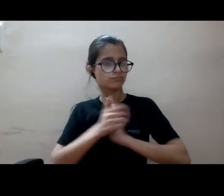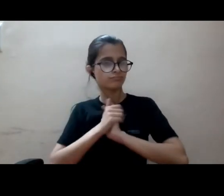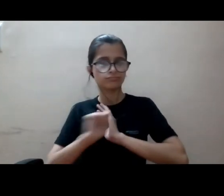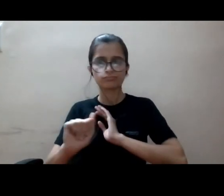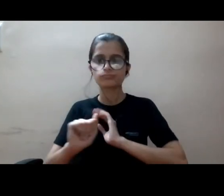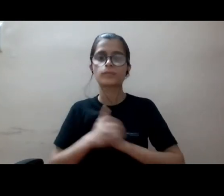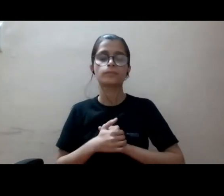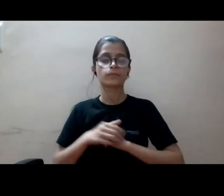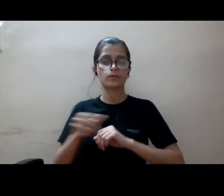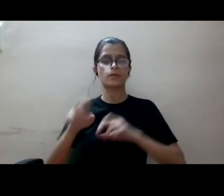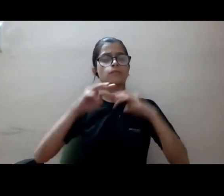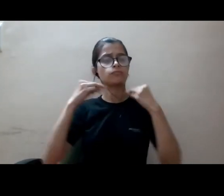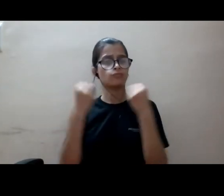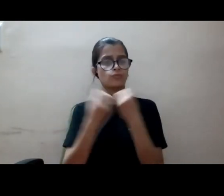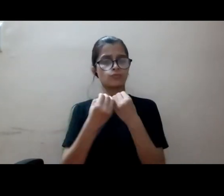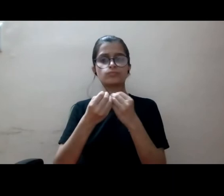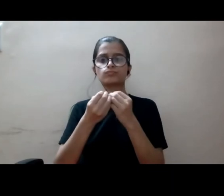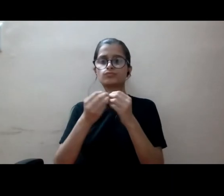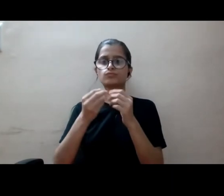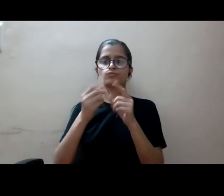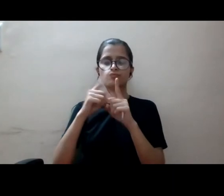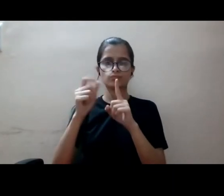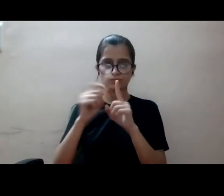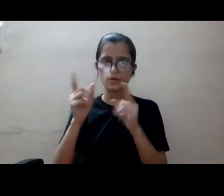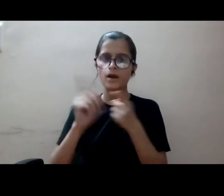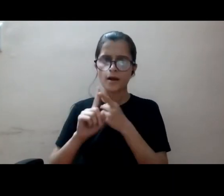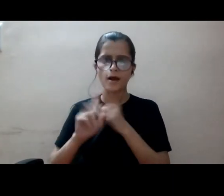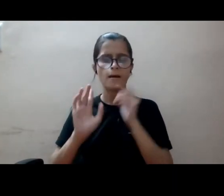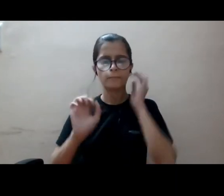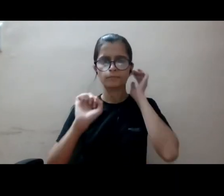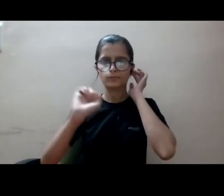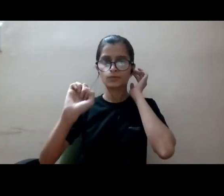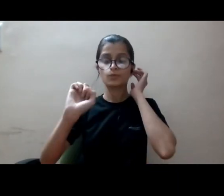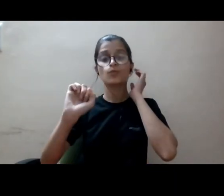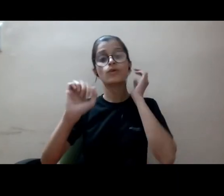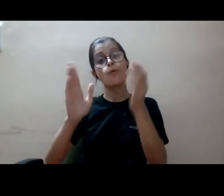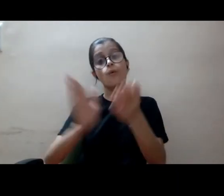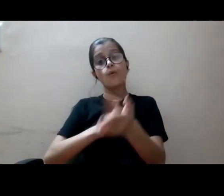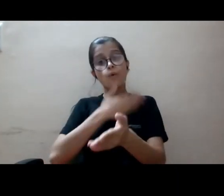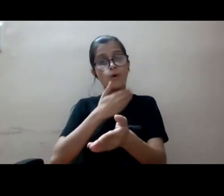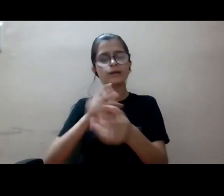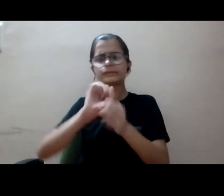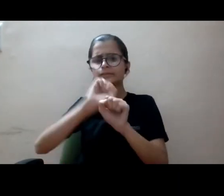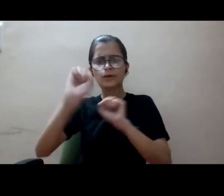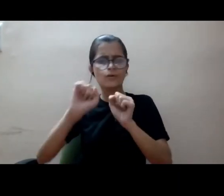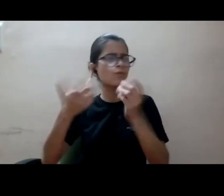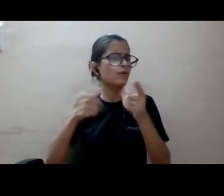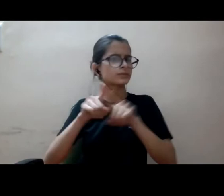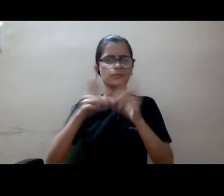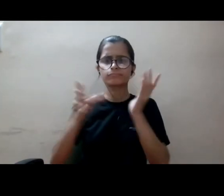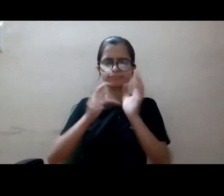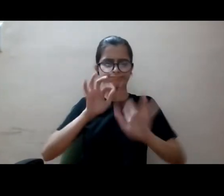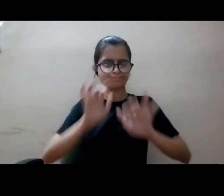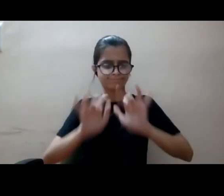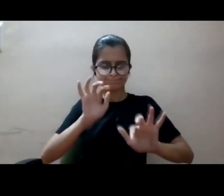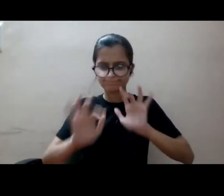jazz. Every student plays his or her favorite instrument. There's an electric piano,